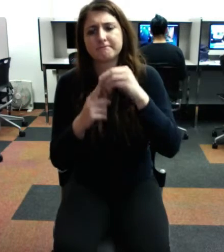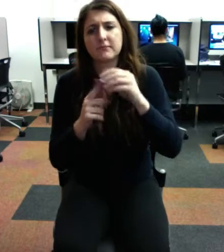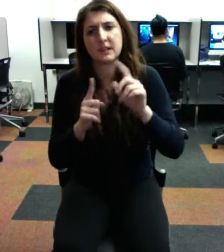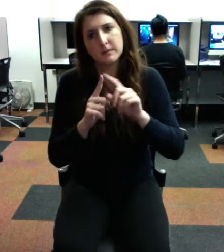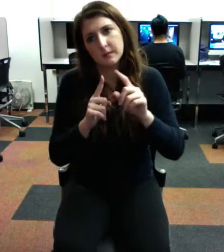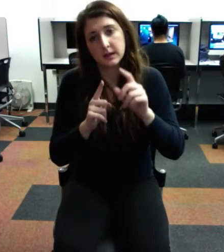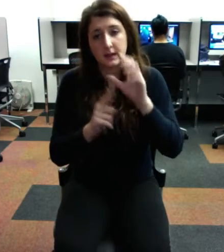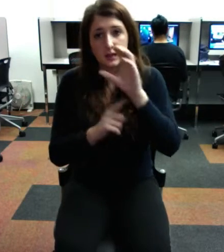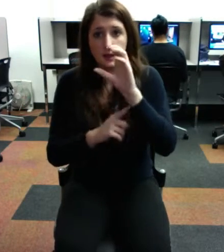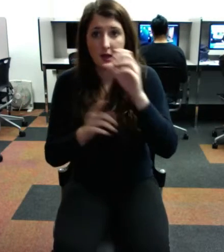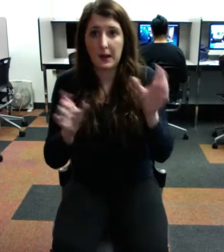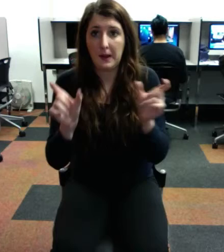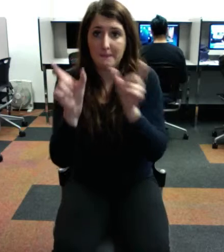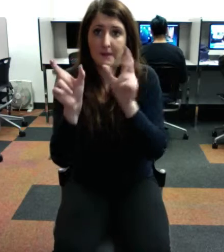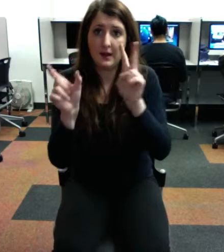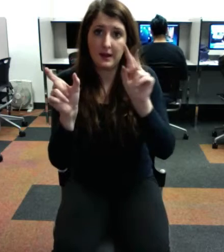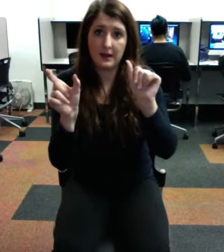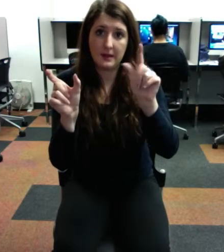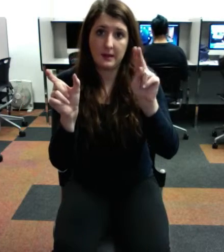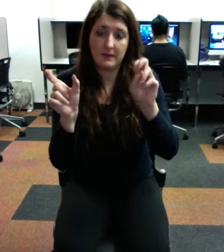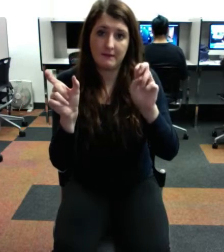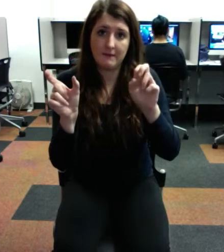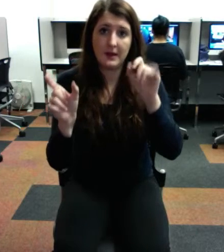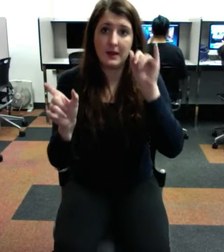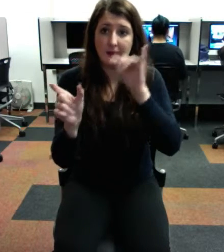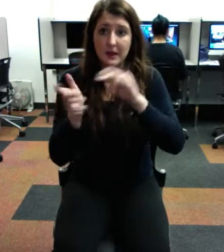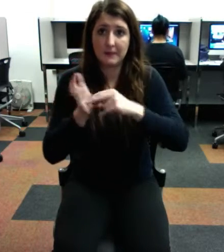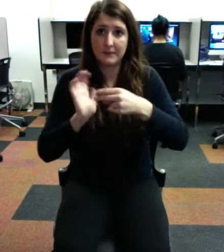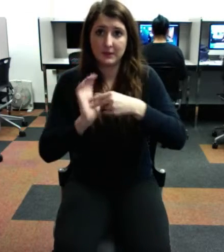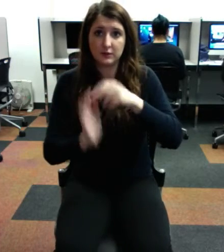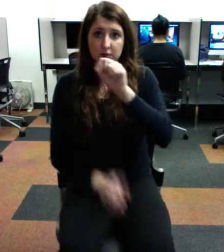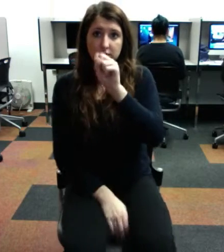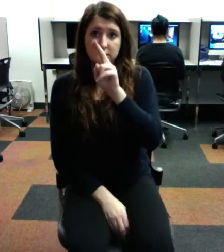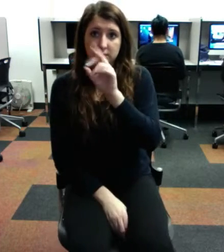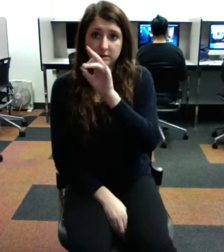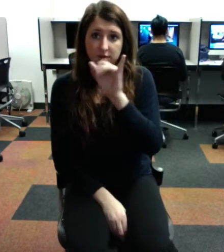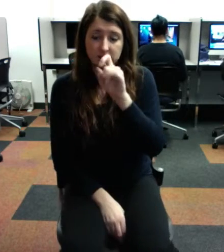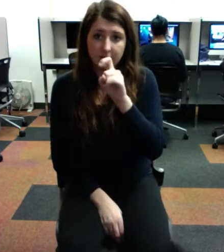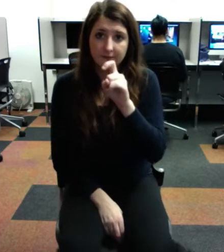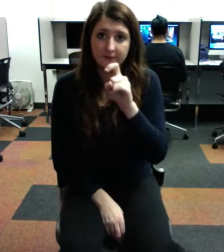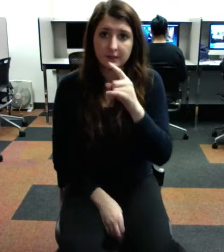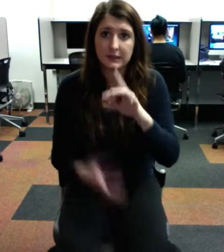vowel is used when the suffix begins with a consonant, as with the word encephalogram.